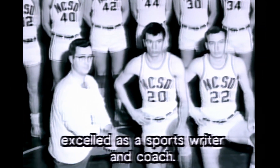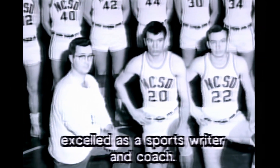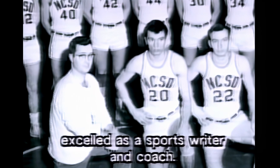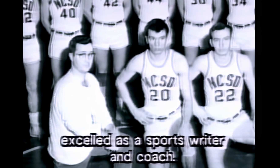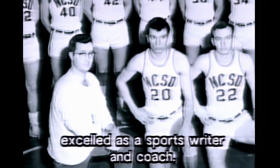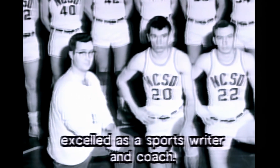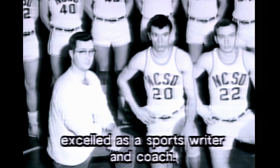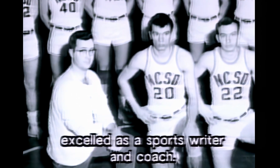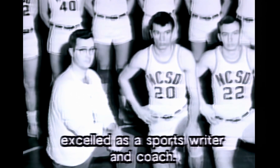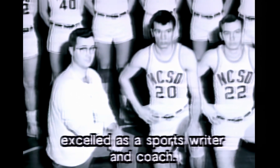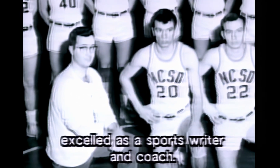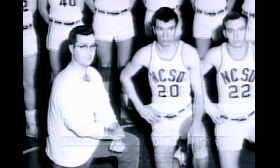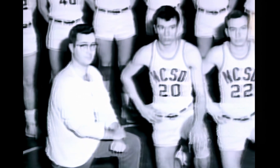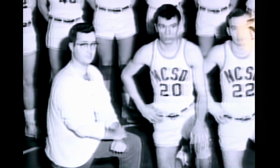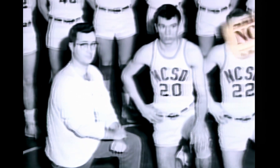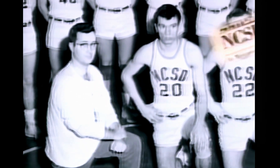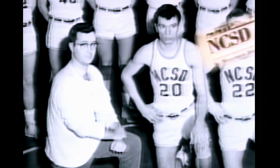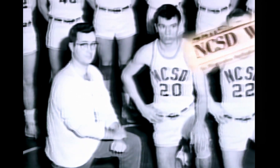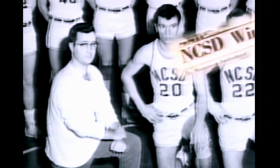sports writer and coach.